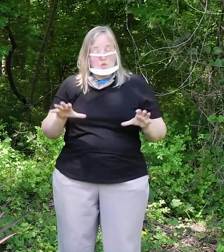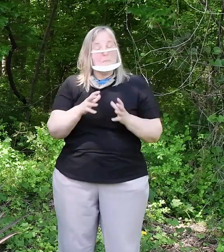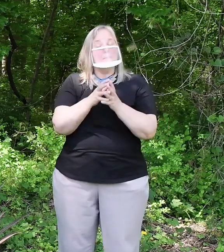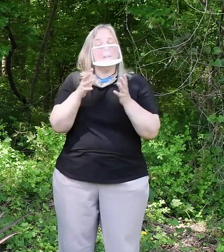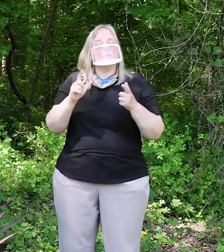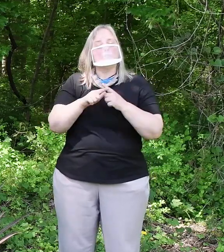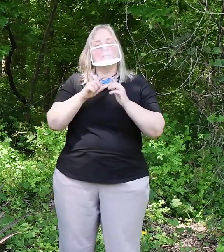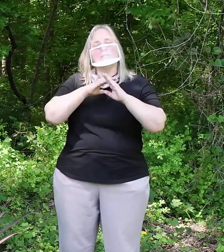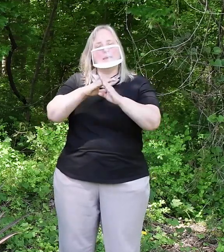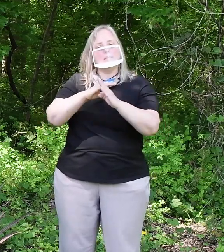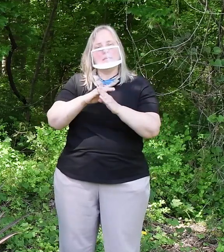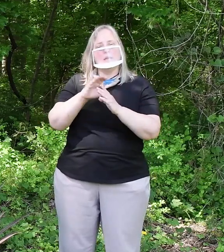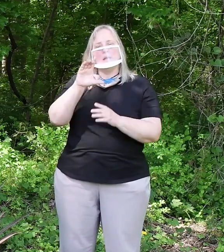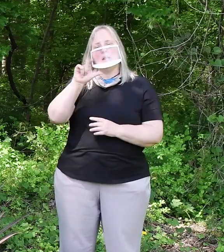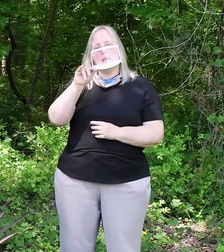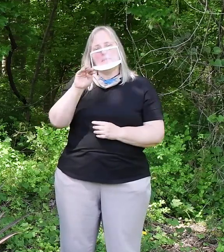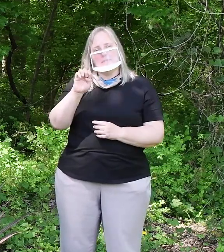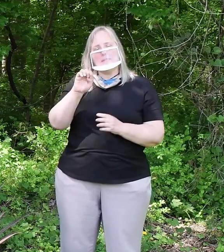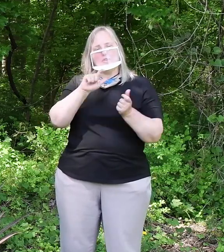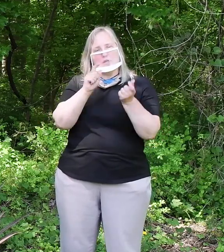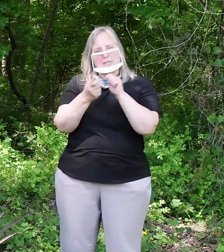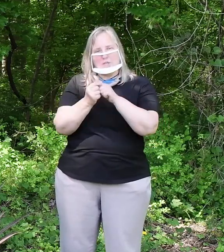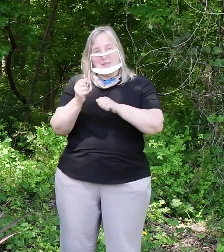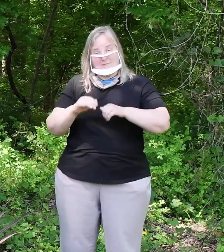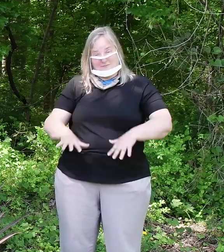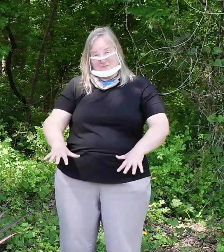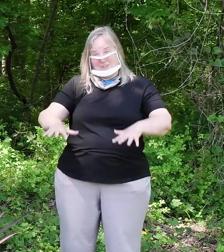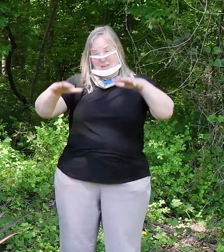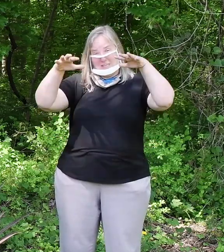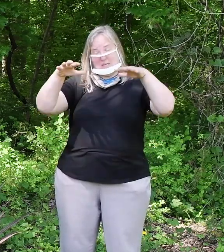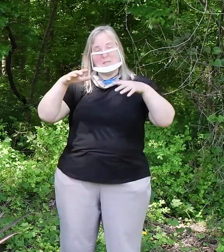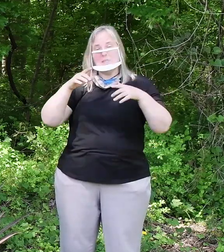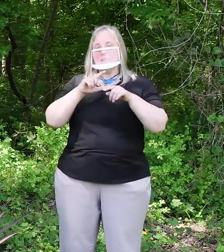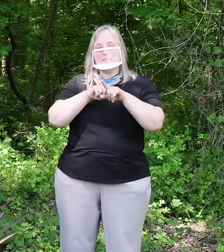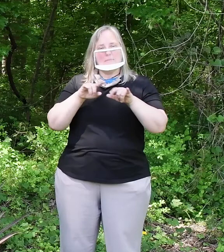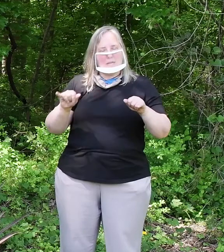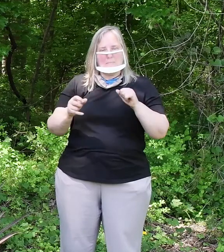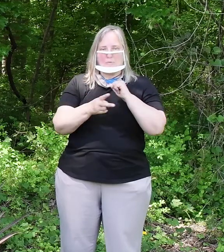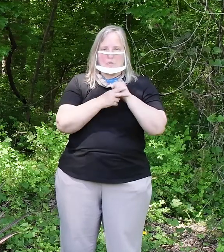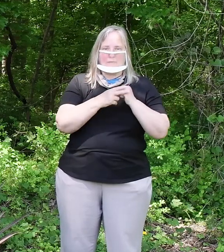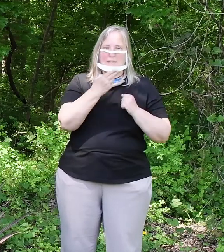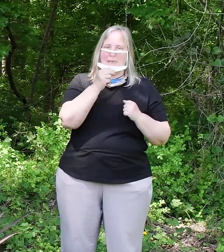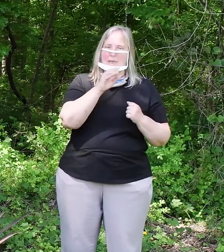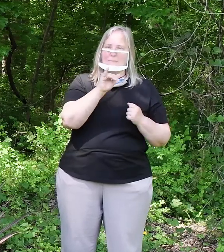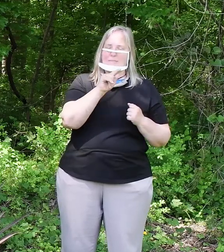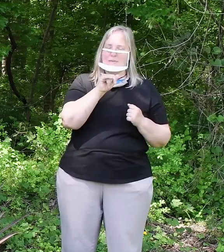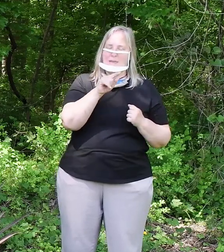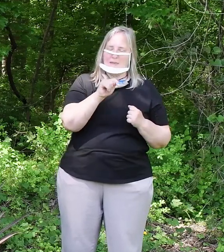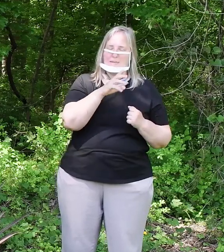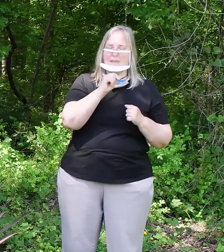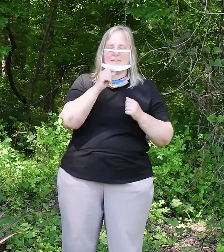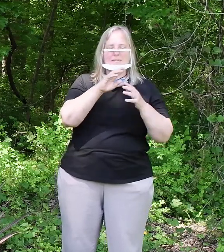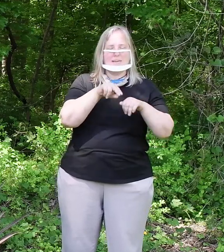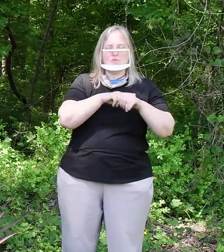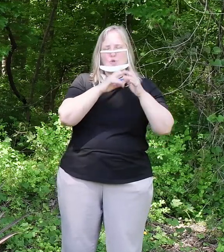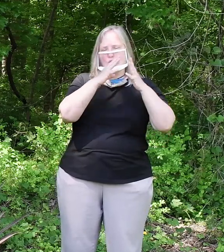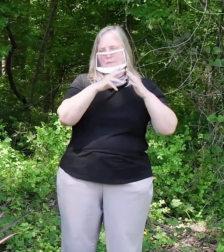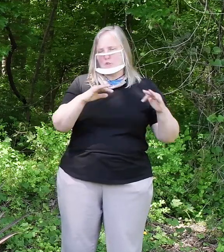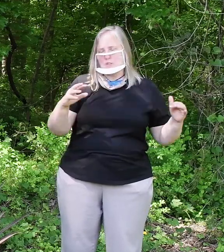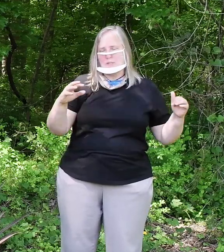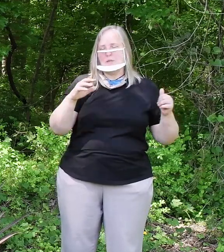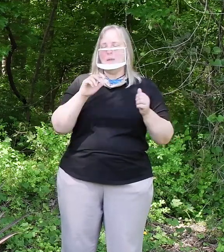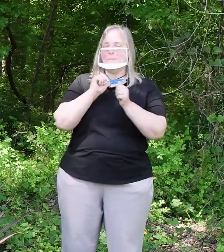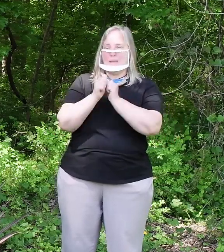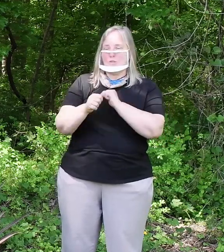to prevent climate change and flooding while preserving habitat and natural diversity. Passage of